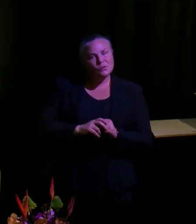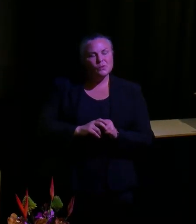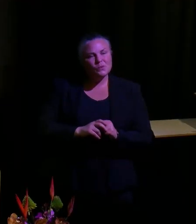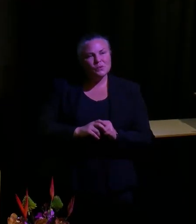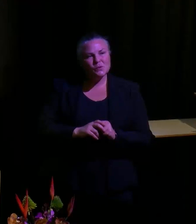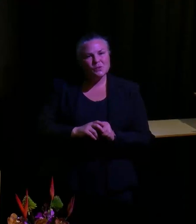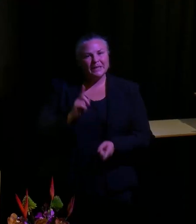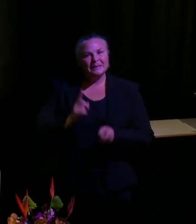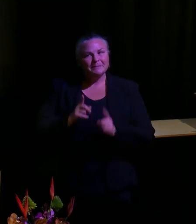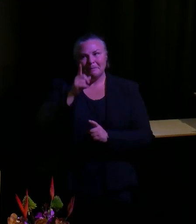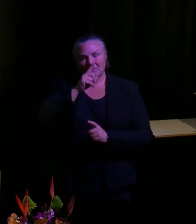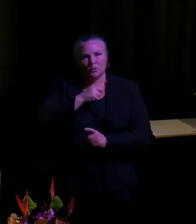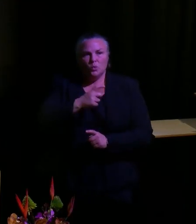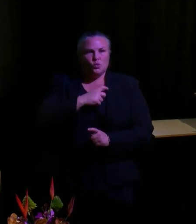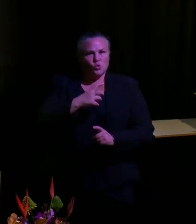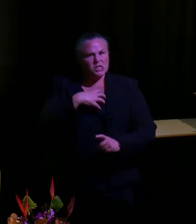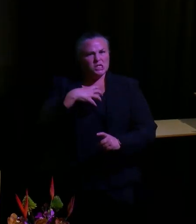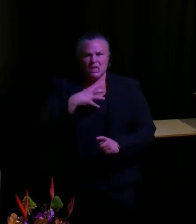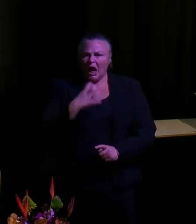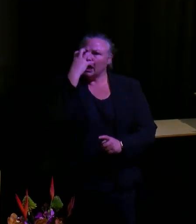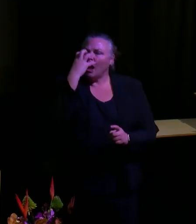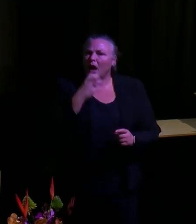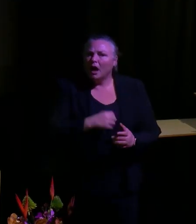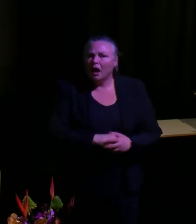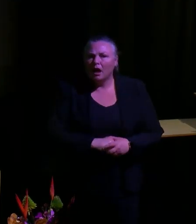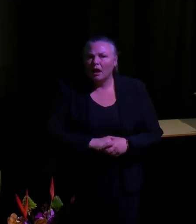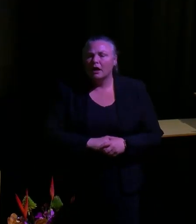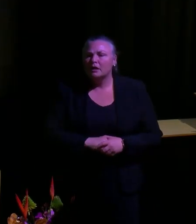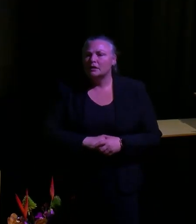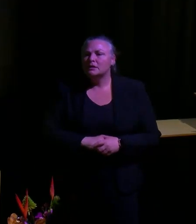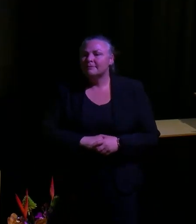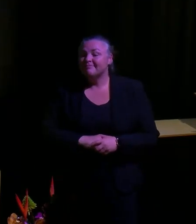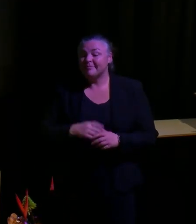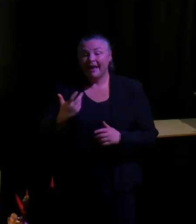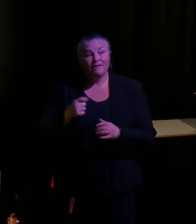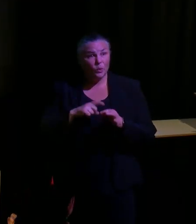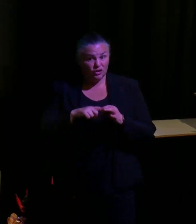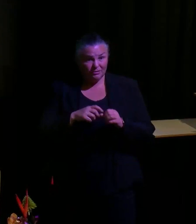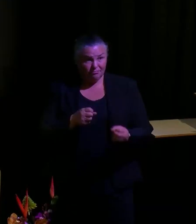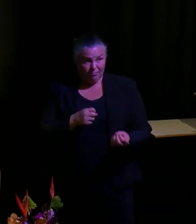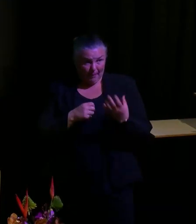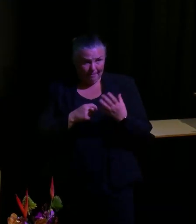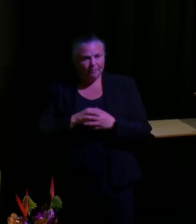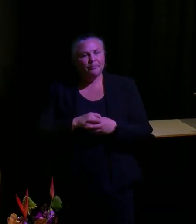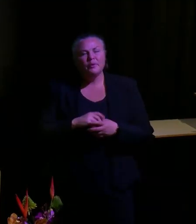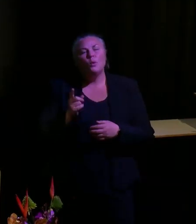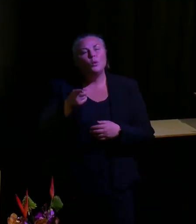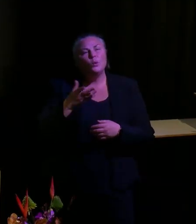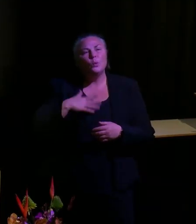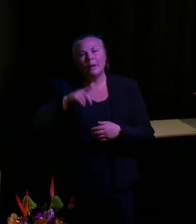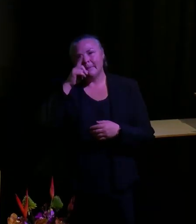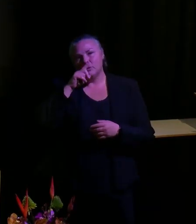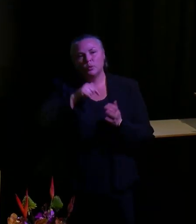can invoke fear and then anger, expressed as anger. That's it. We've got a question here is, what do you want people to